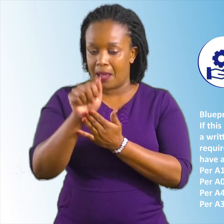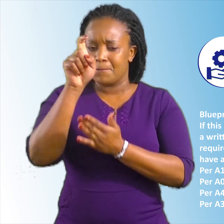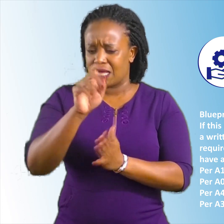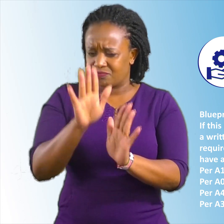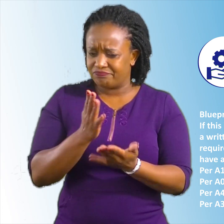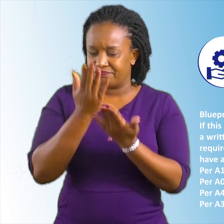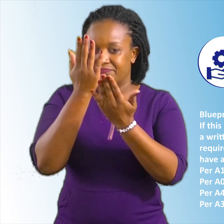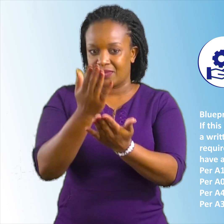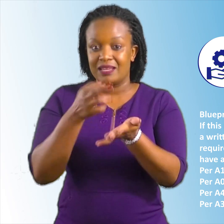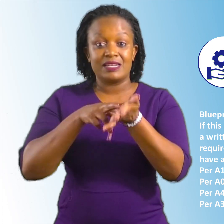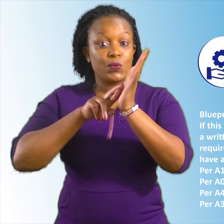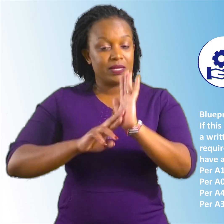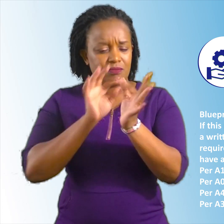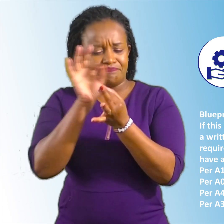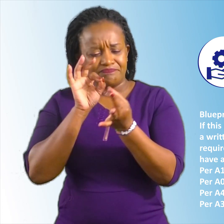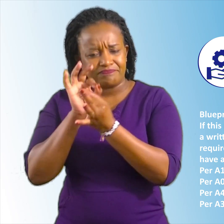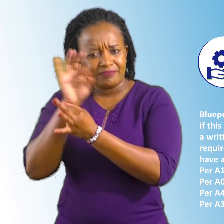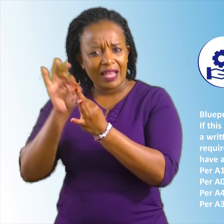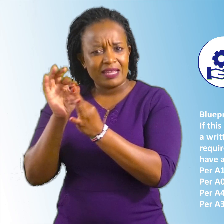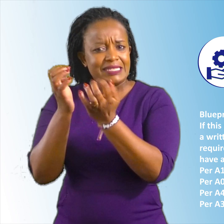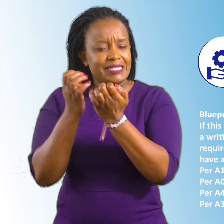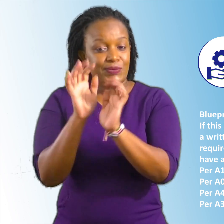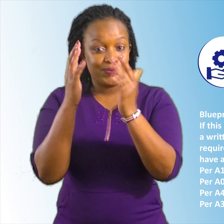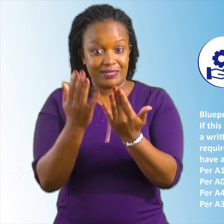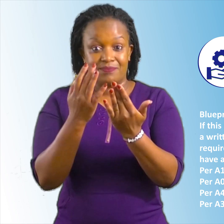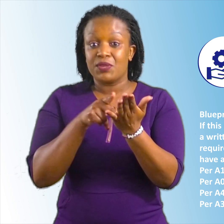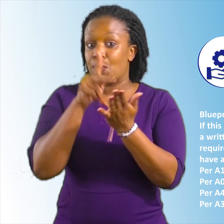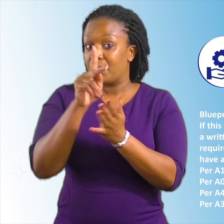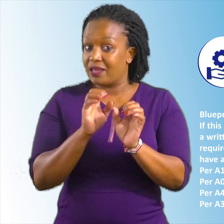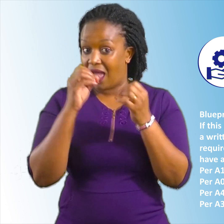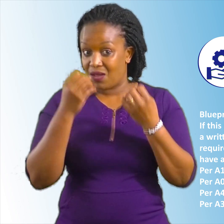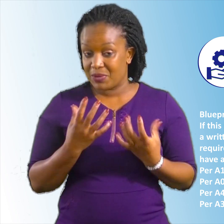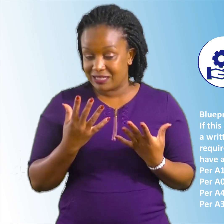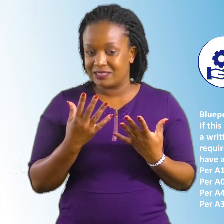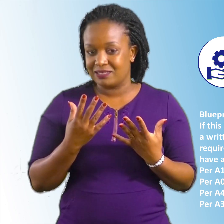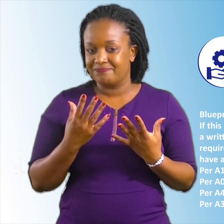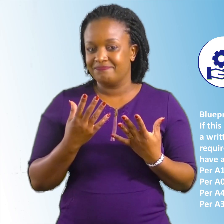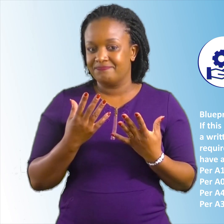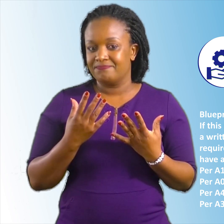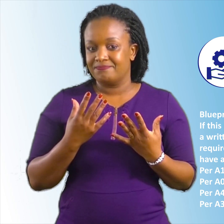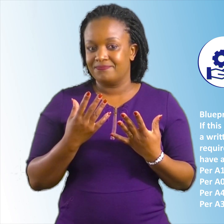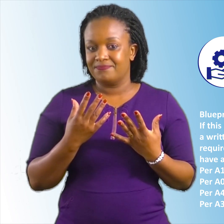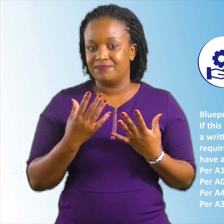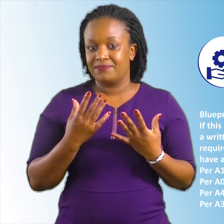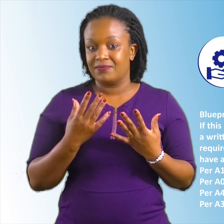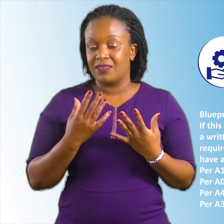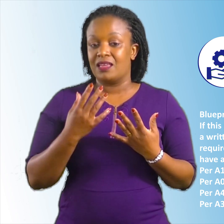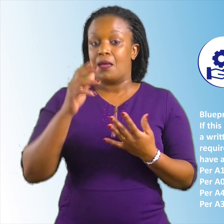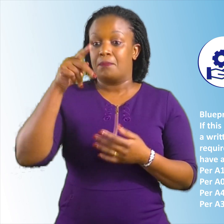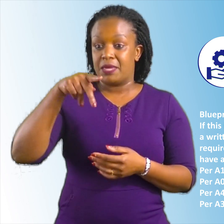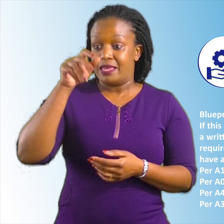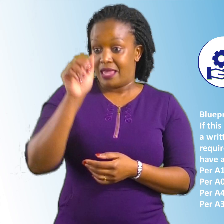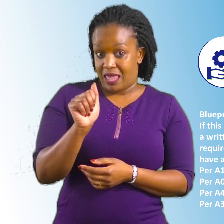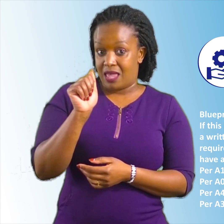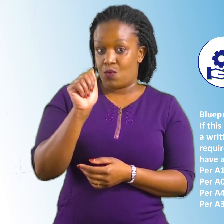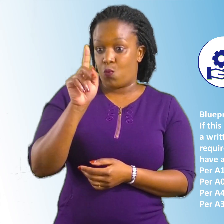written request outlining your specific requirements. The charges for these services are as follows. Per